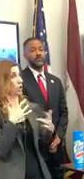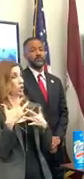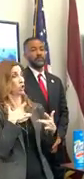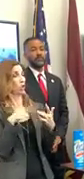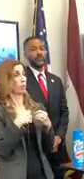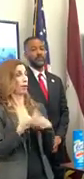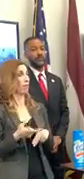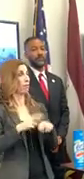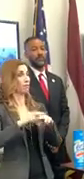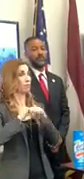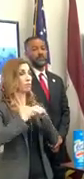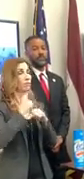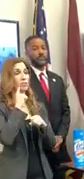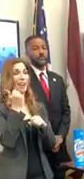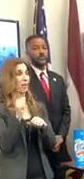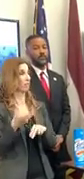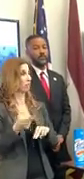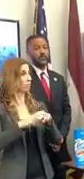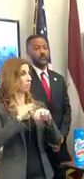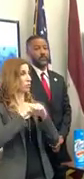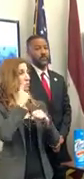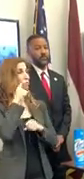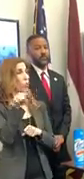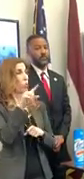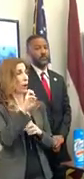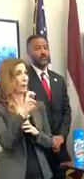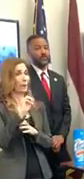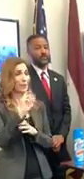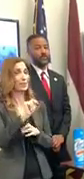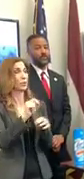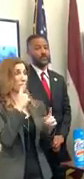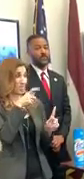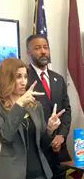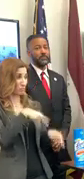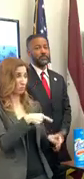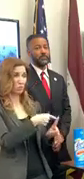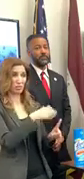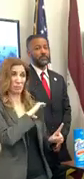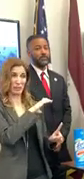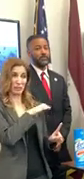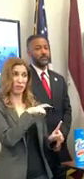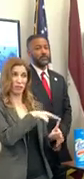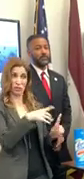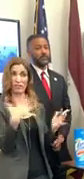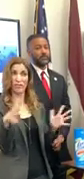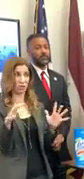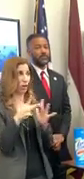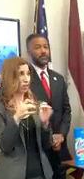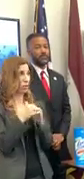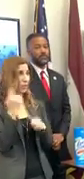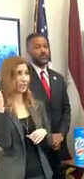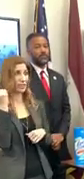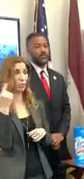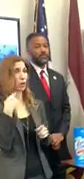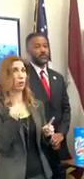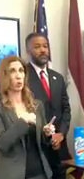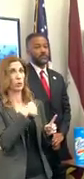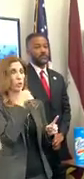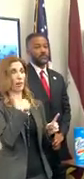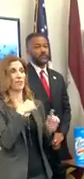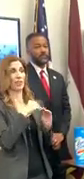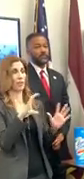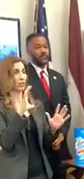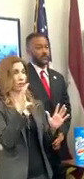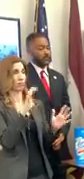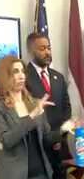gear or anything with first responders, given that this person is a police officer, he had contact with someone, and we are not getting a clear picture